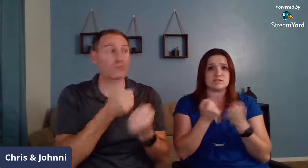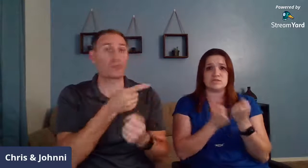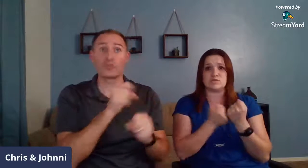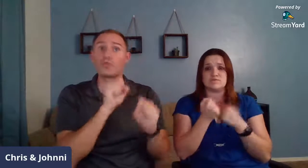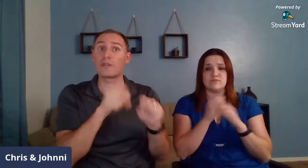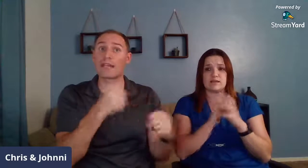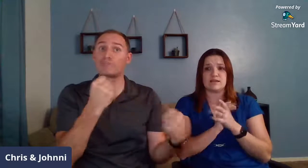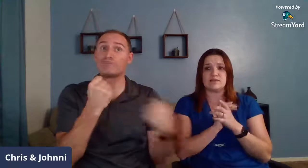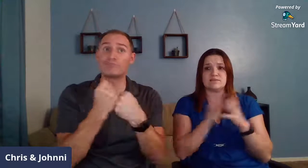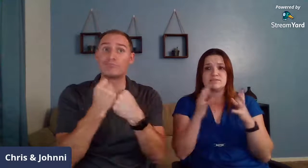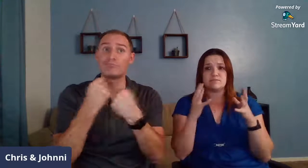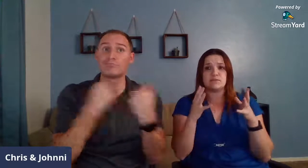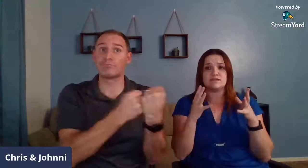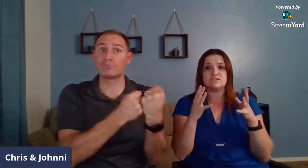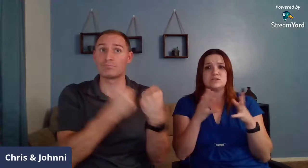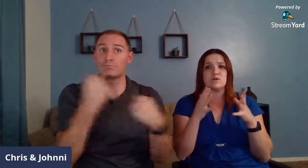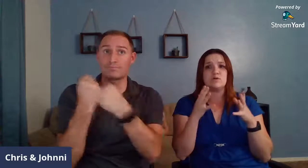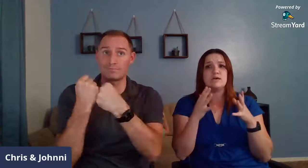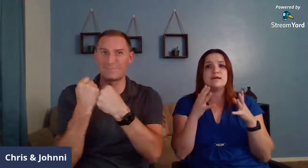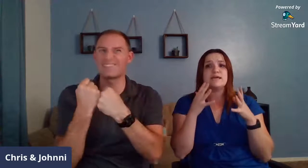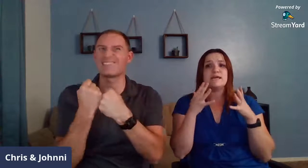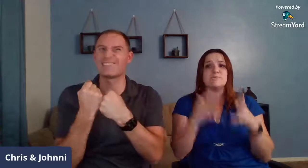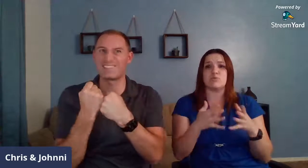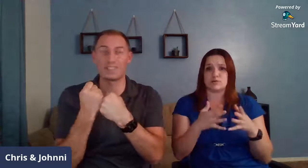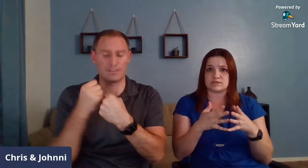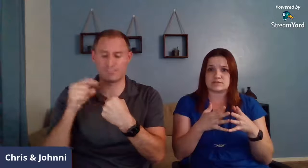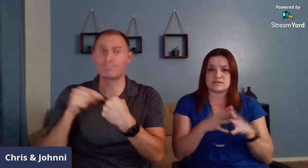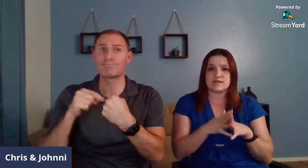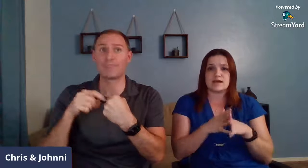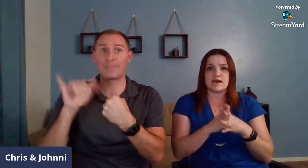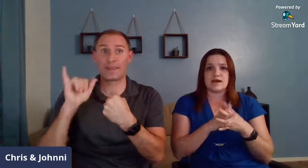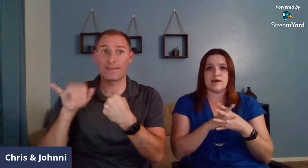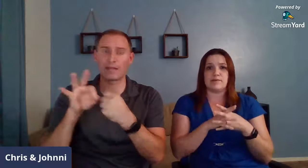You know, support is so important.